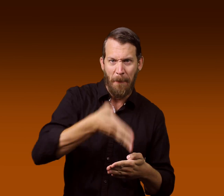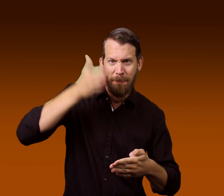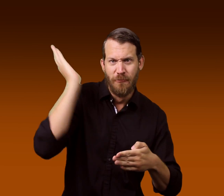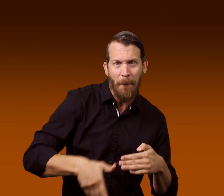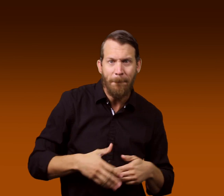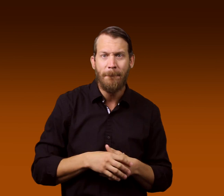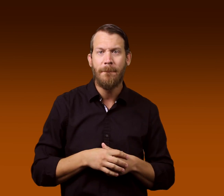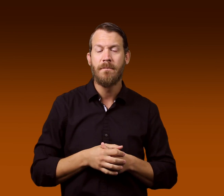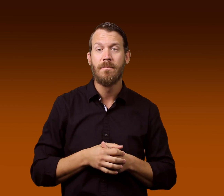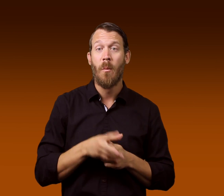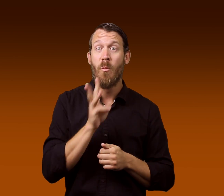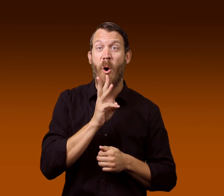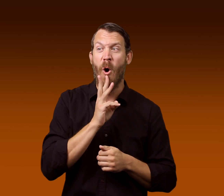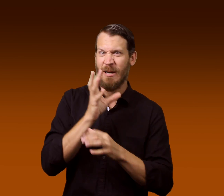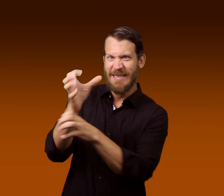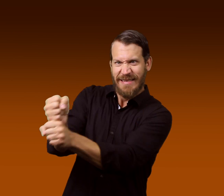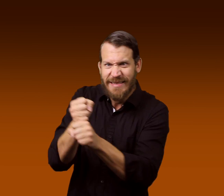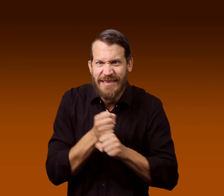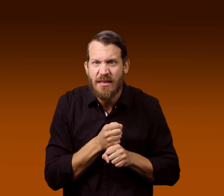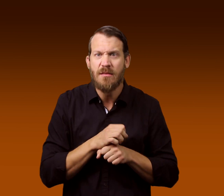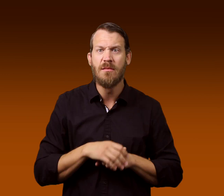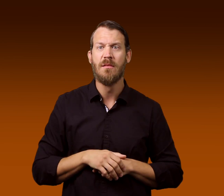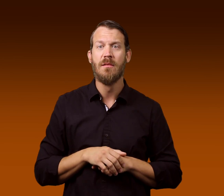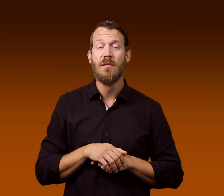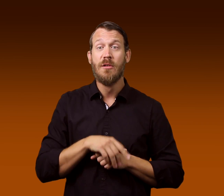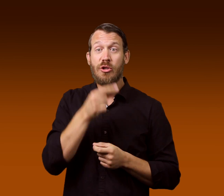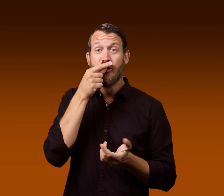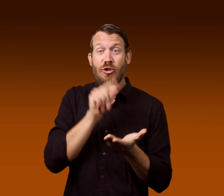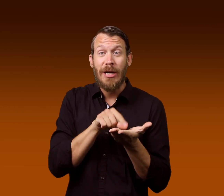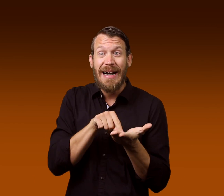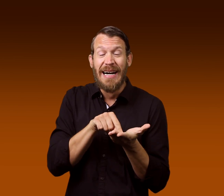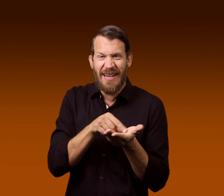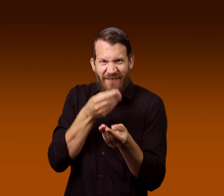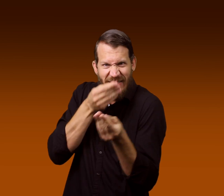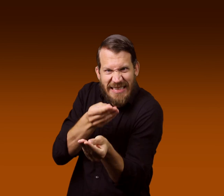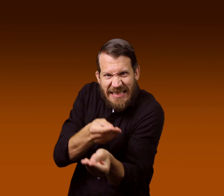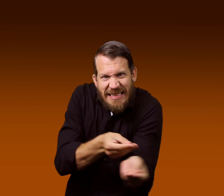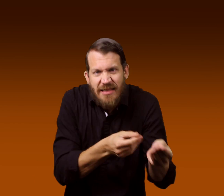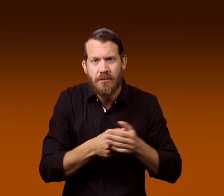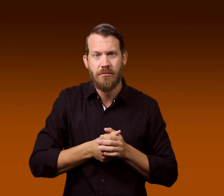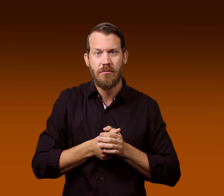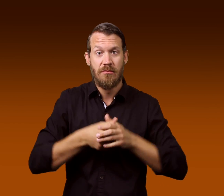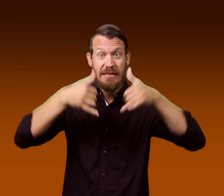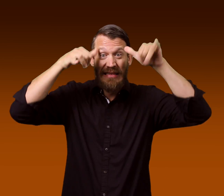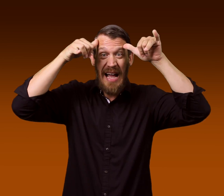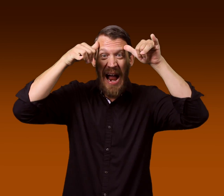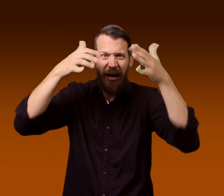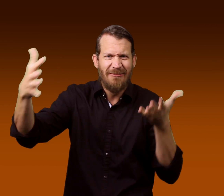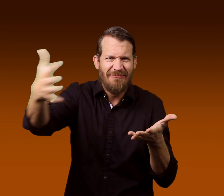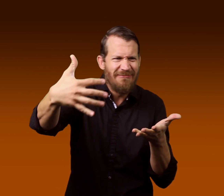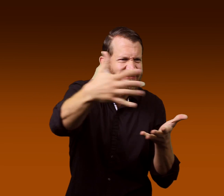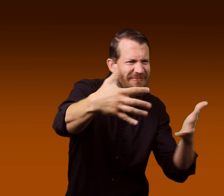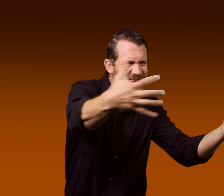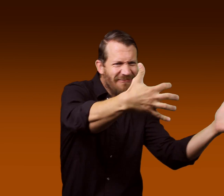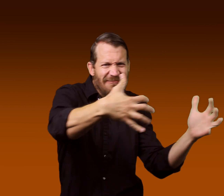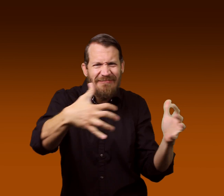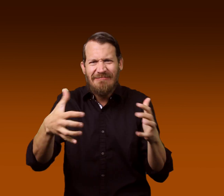water and feed chickens and bring the cow in from